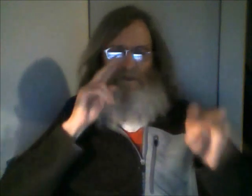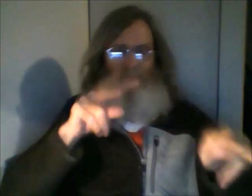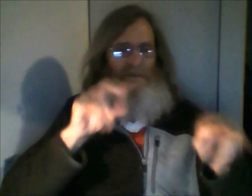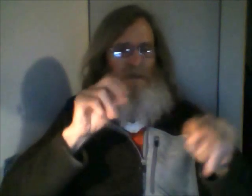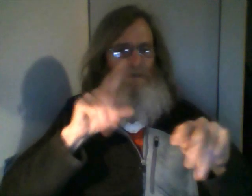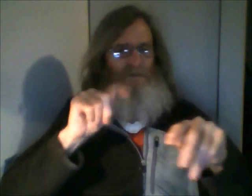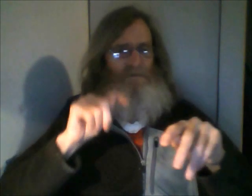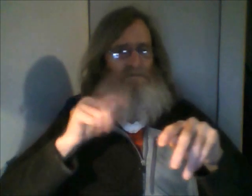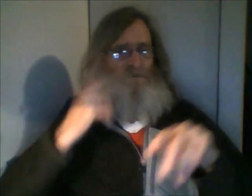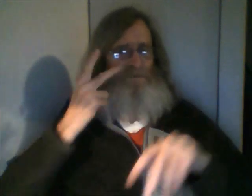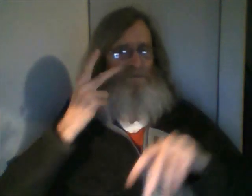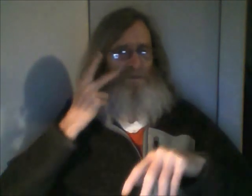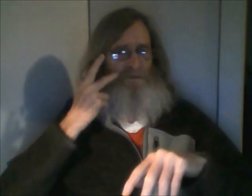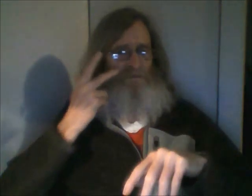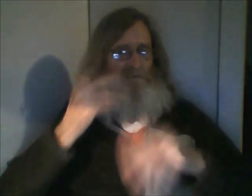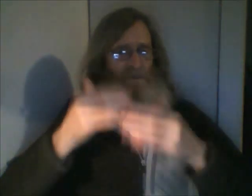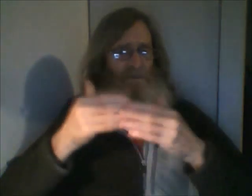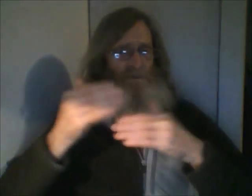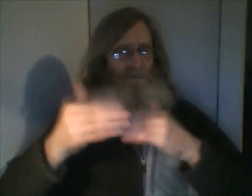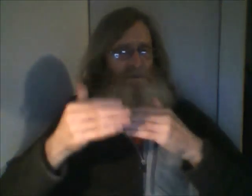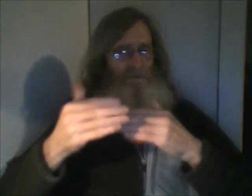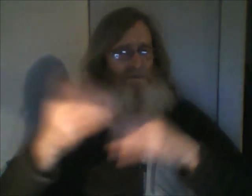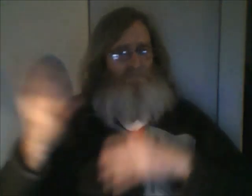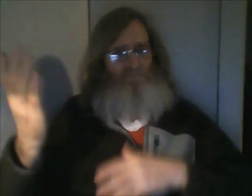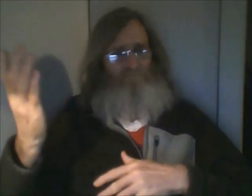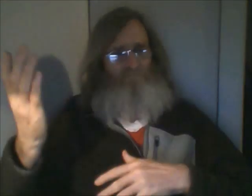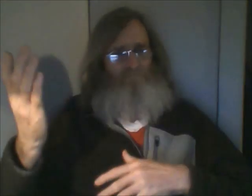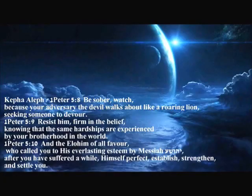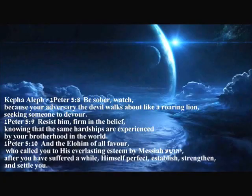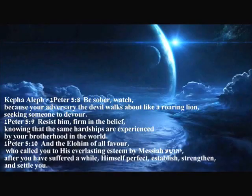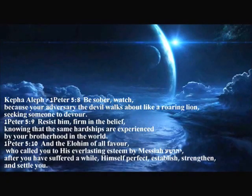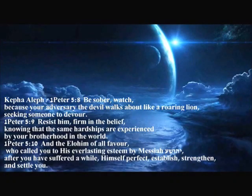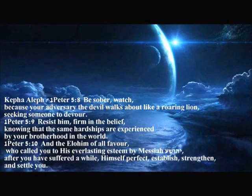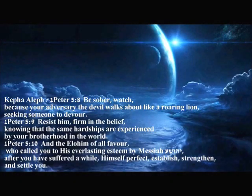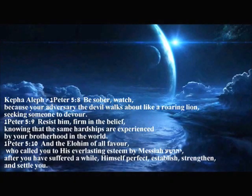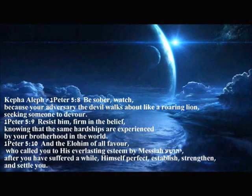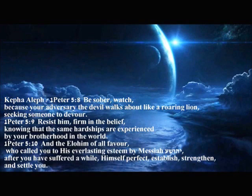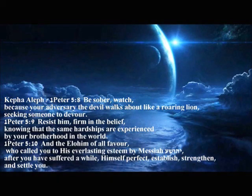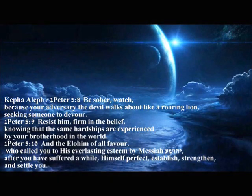and stiffness with minimal weight. It's the key to the bike.